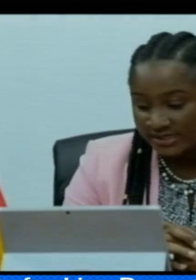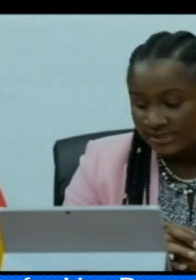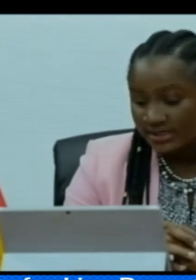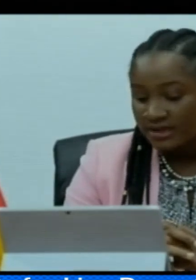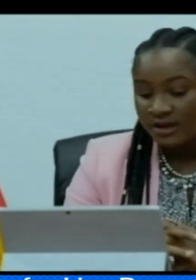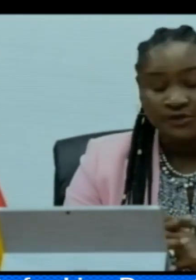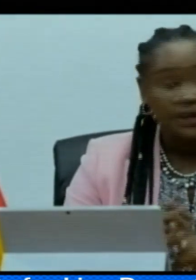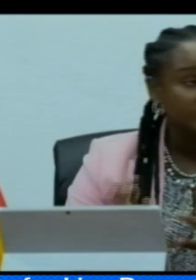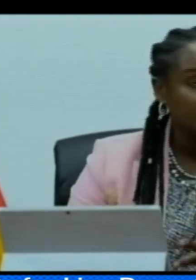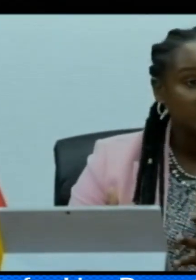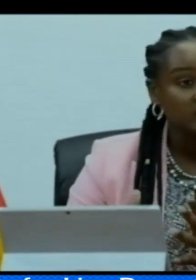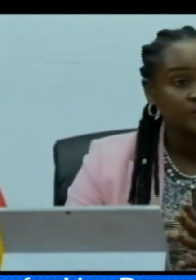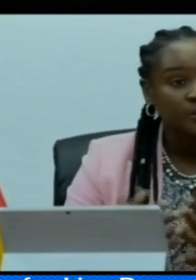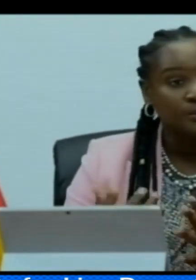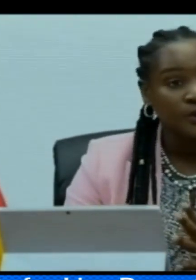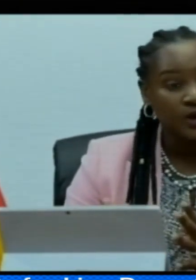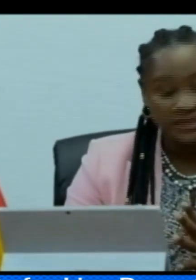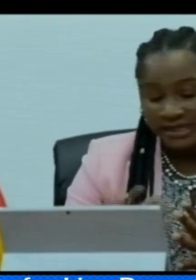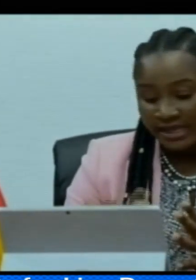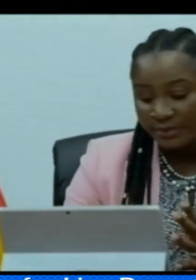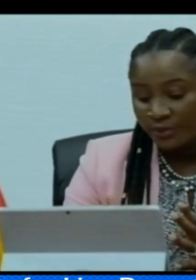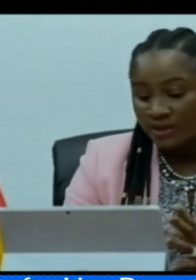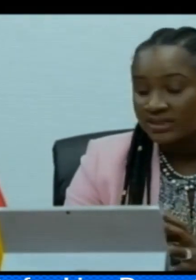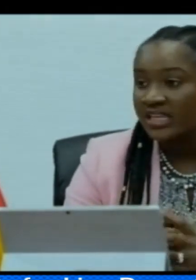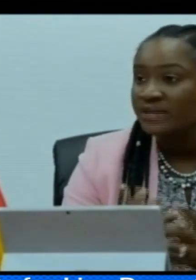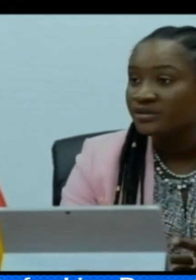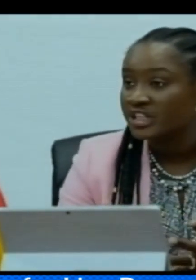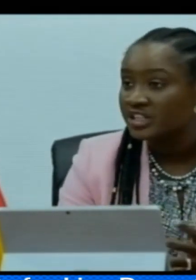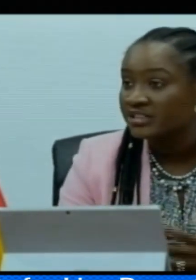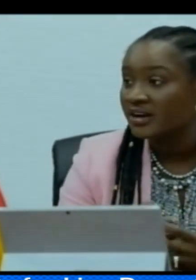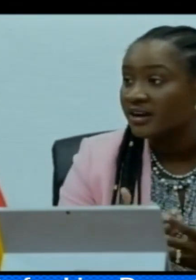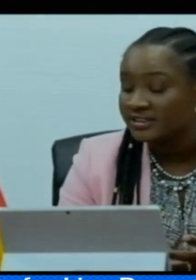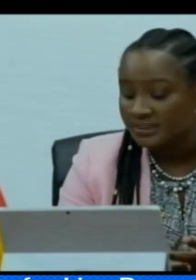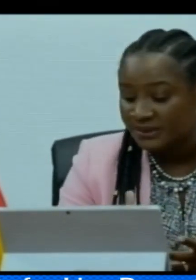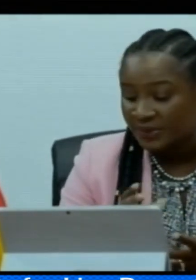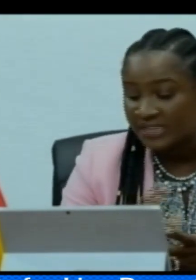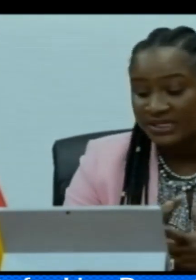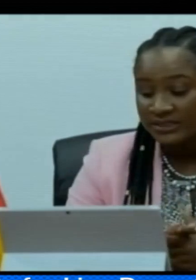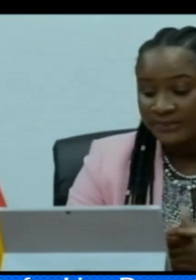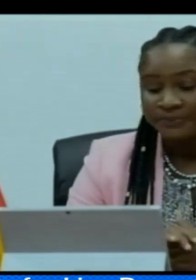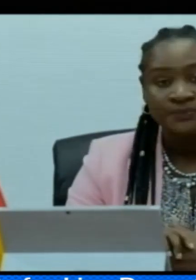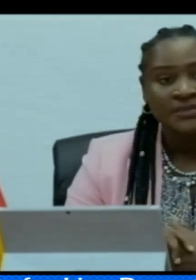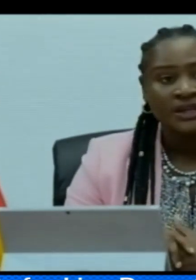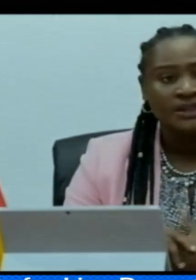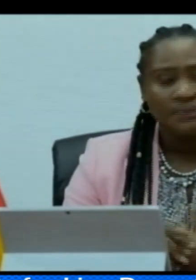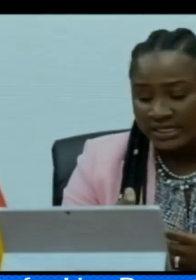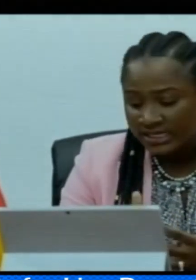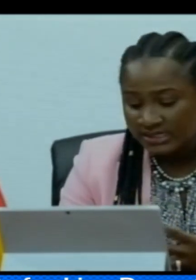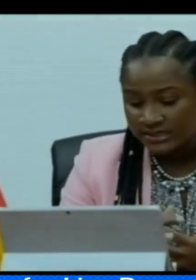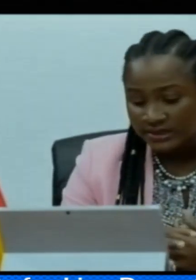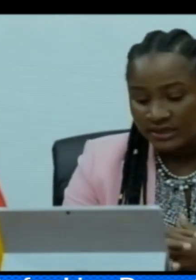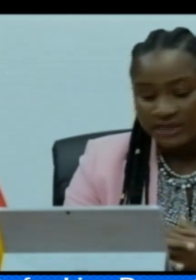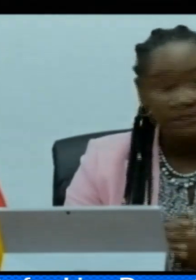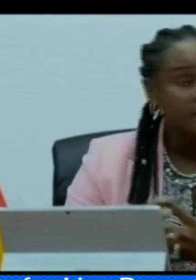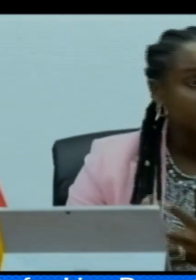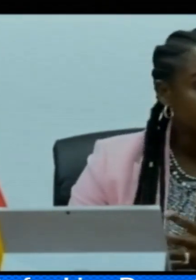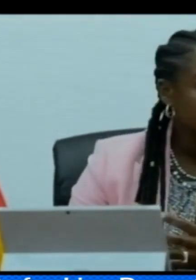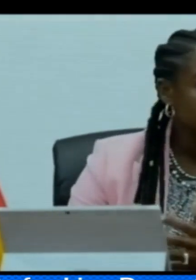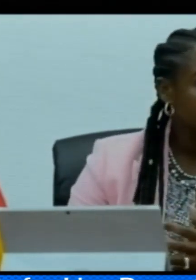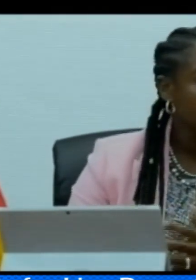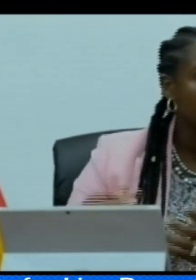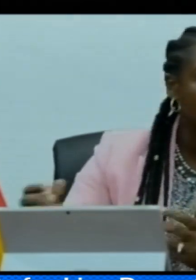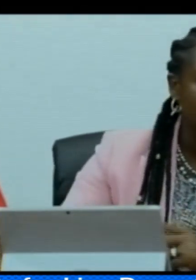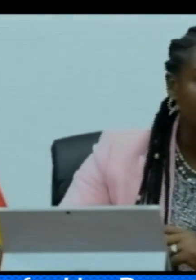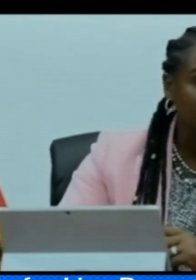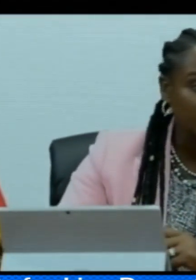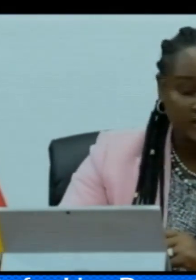professionals, representatives from Port, Airport, Immigration and Customs Department, the police, the marina,